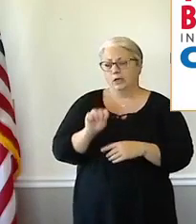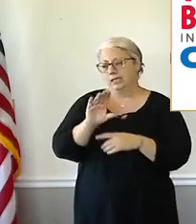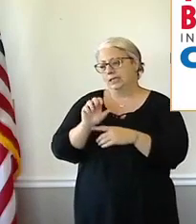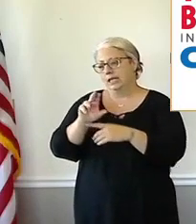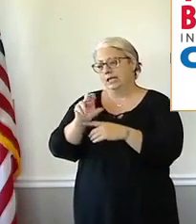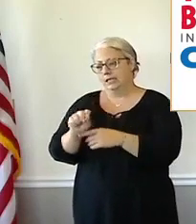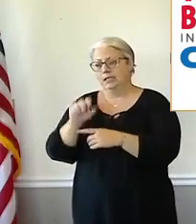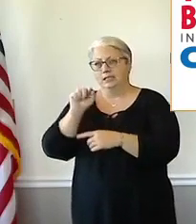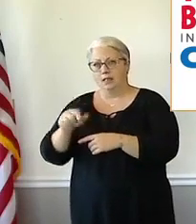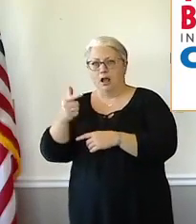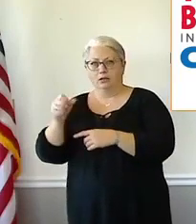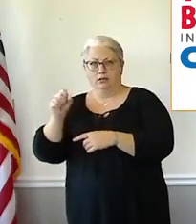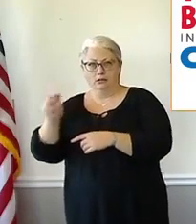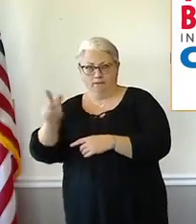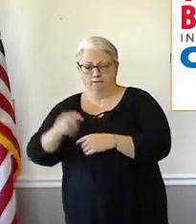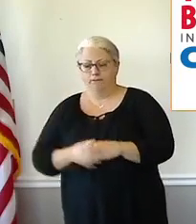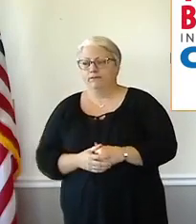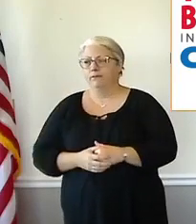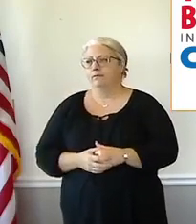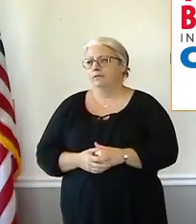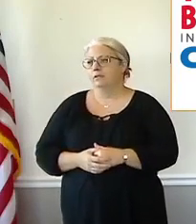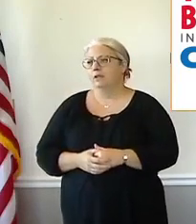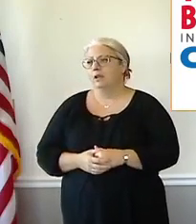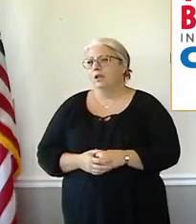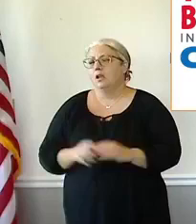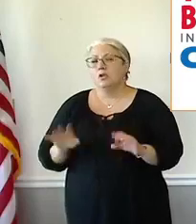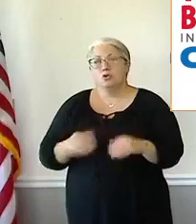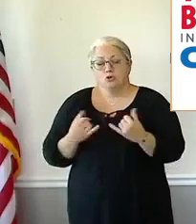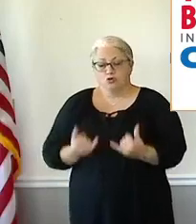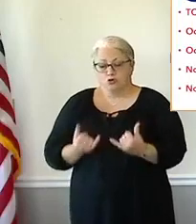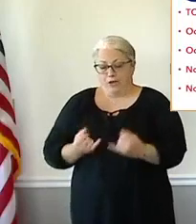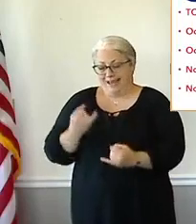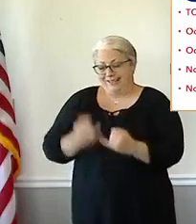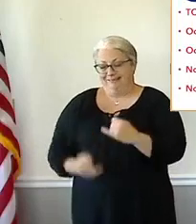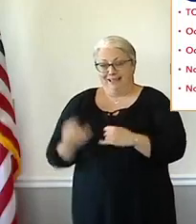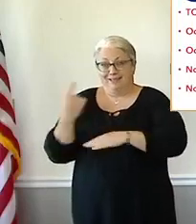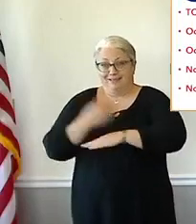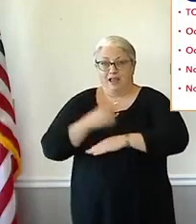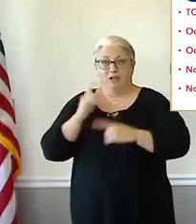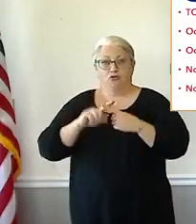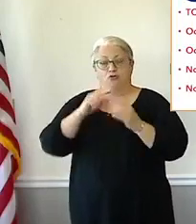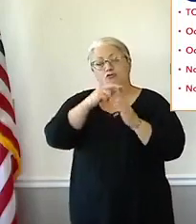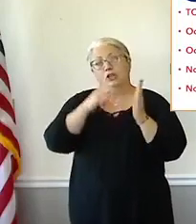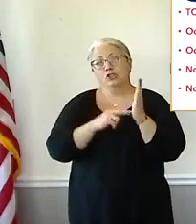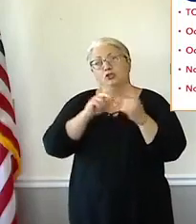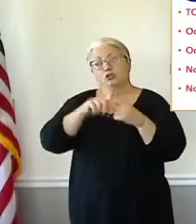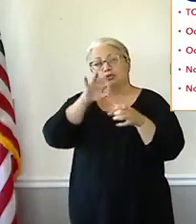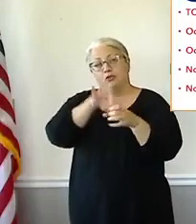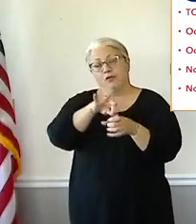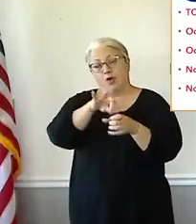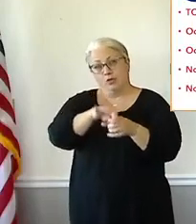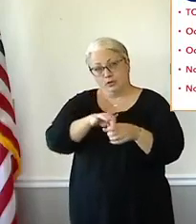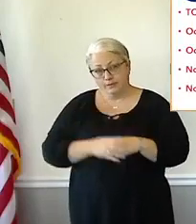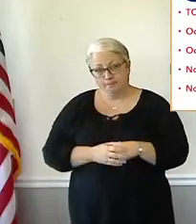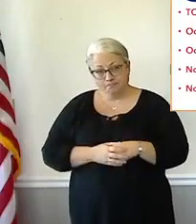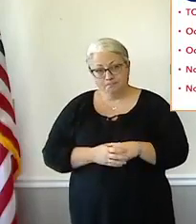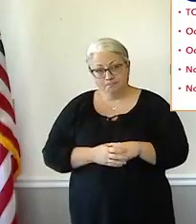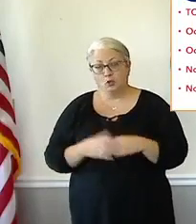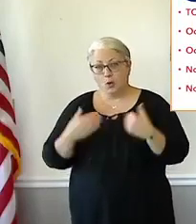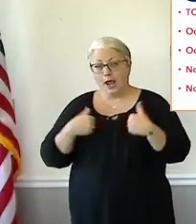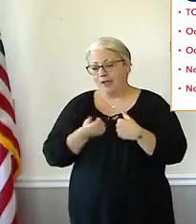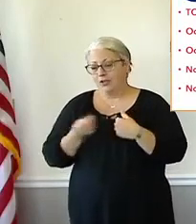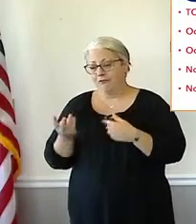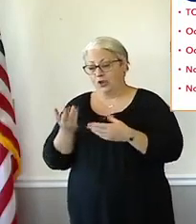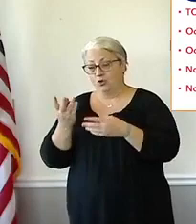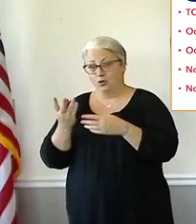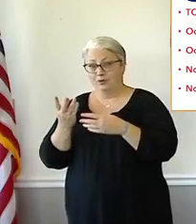2020census.gov. Now, today is the last day to register to vote. Here are a few dates for you. Today was the last